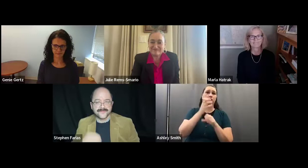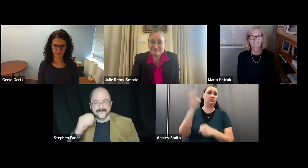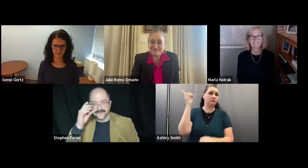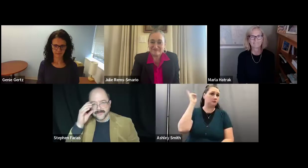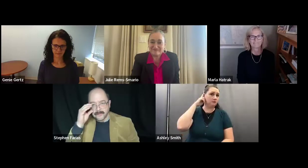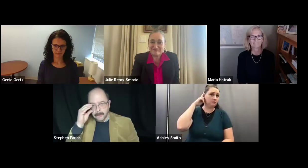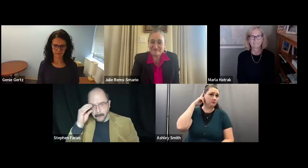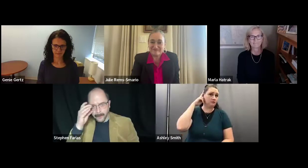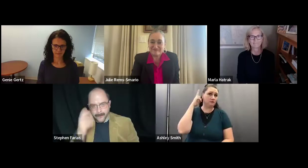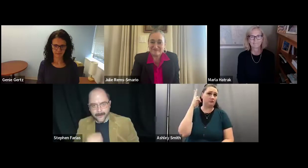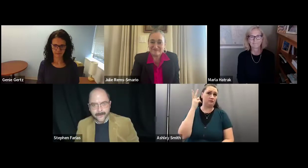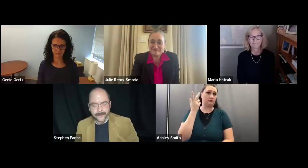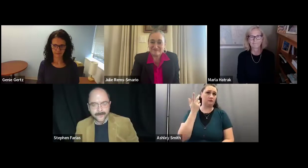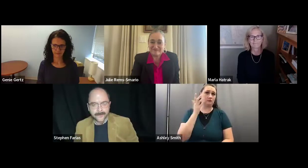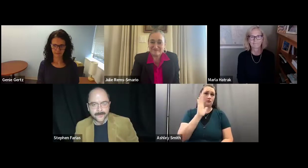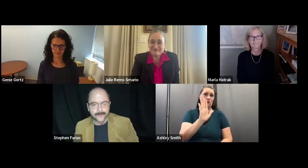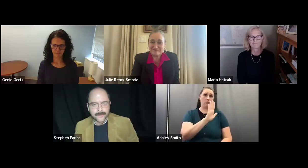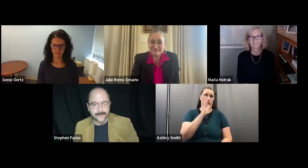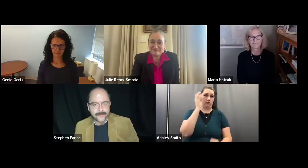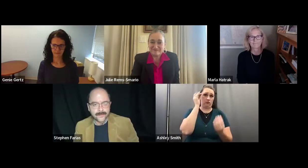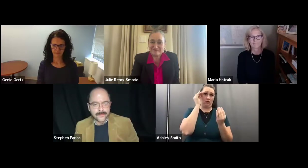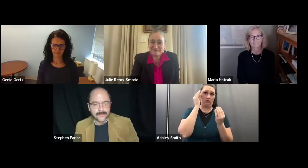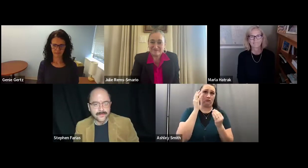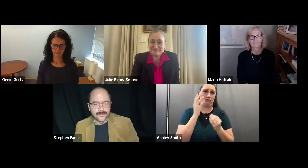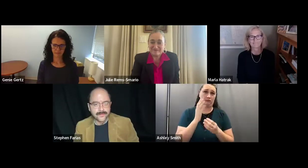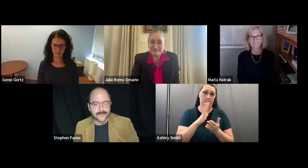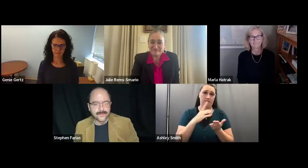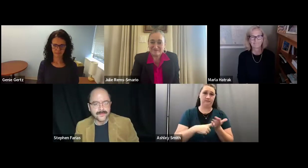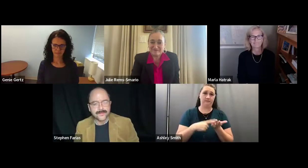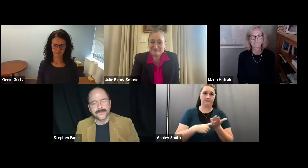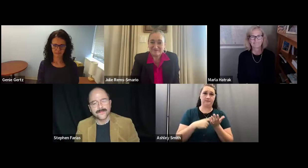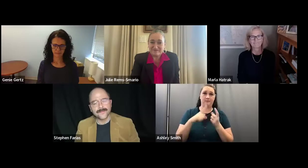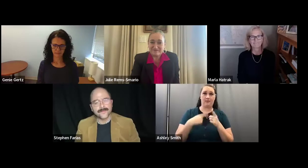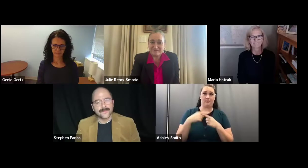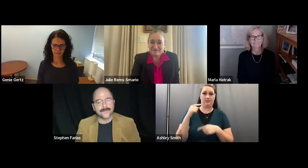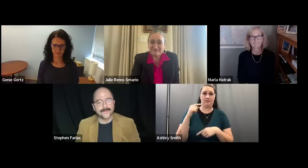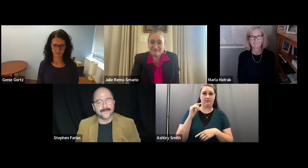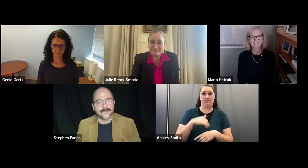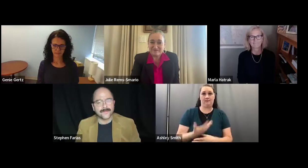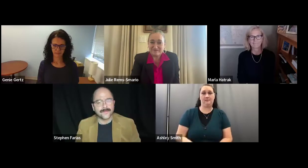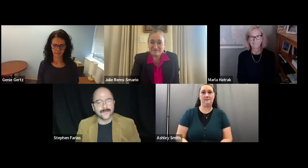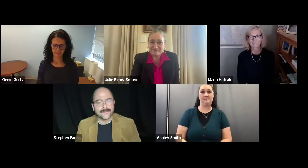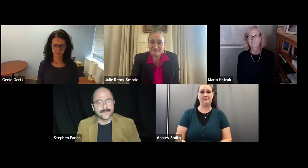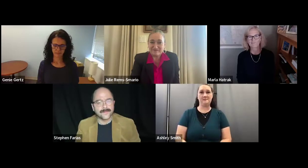have the right to, why is the recognition of sign language as an official language important for deaf